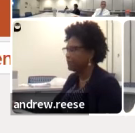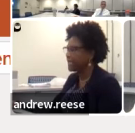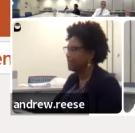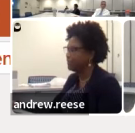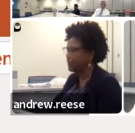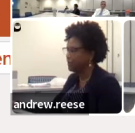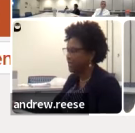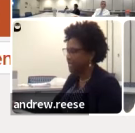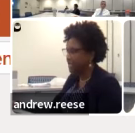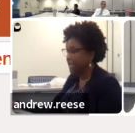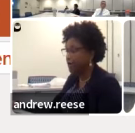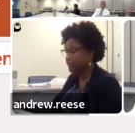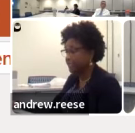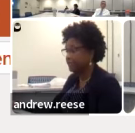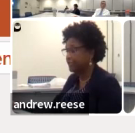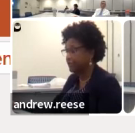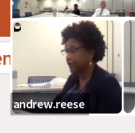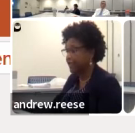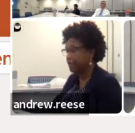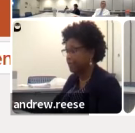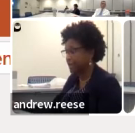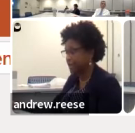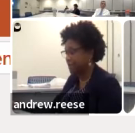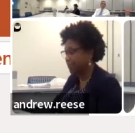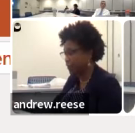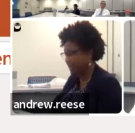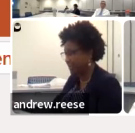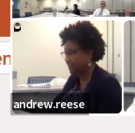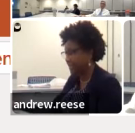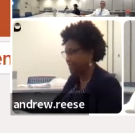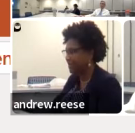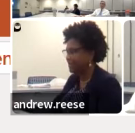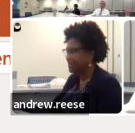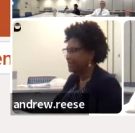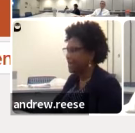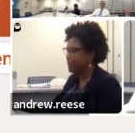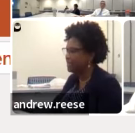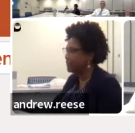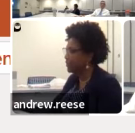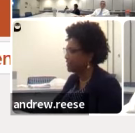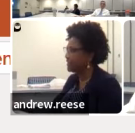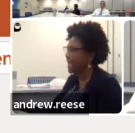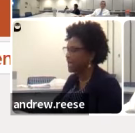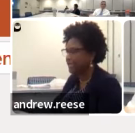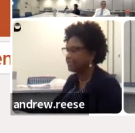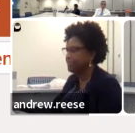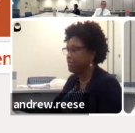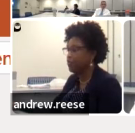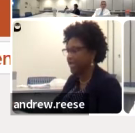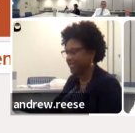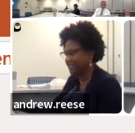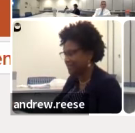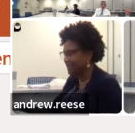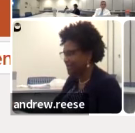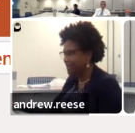or full-time job in a competitive integrated employment setting that pays the person at least